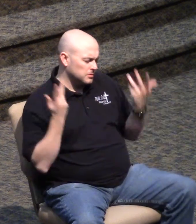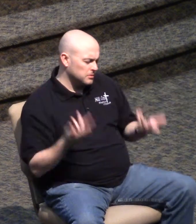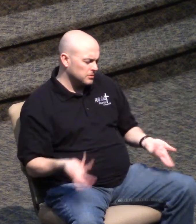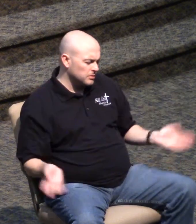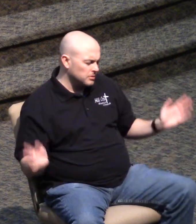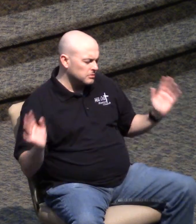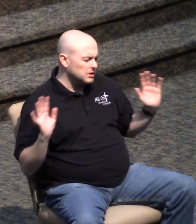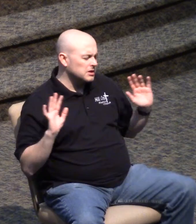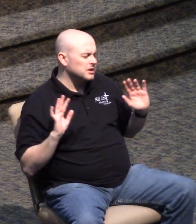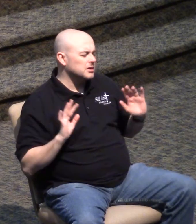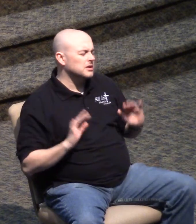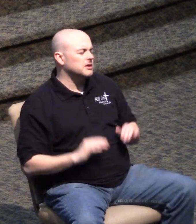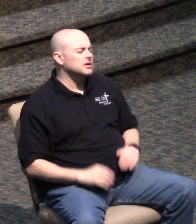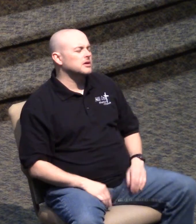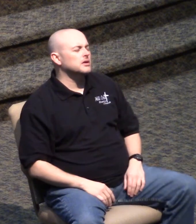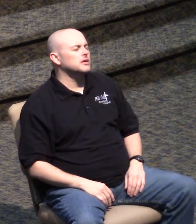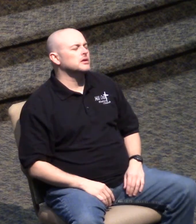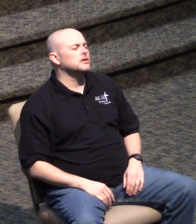after the